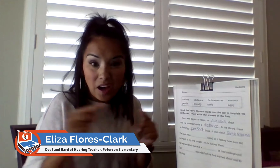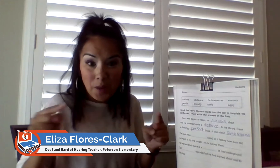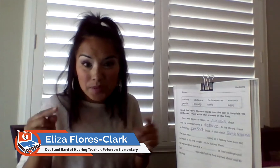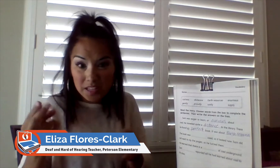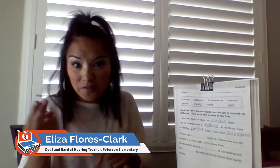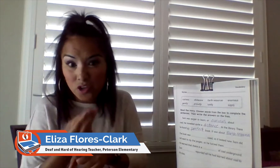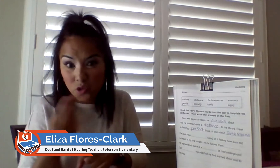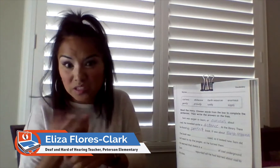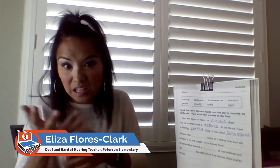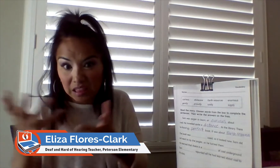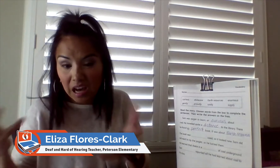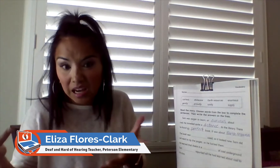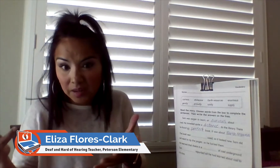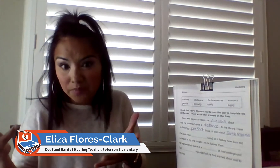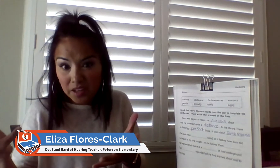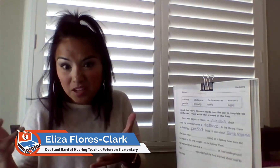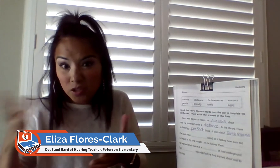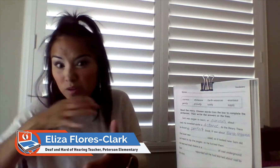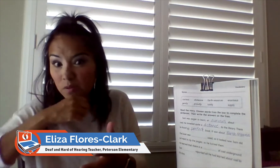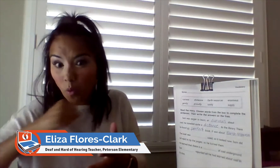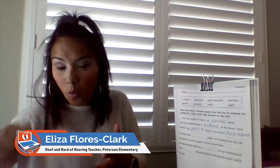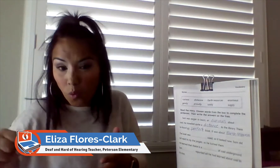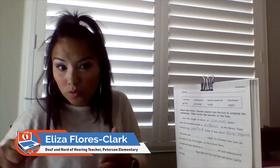opposite of used a lot? So it's old.